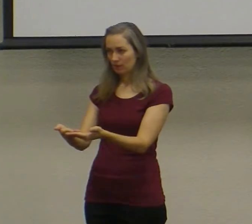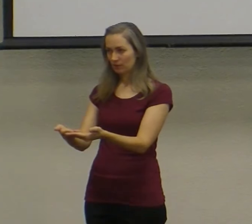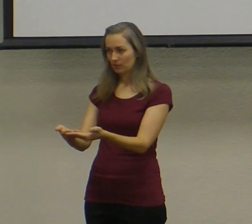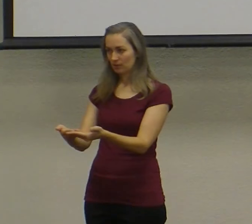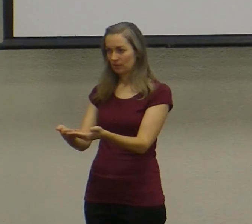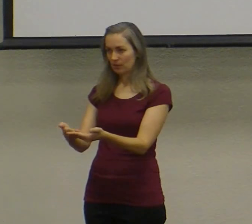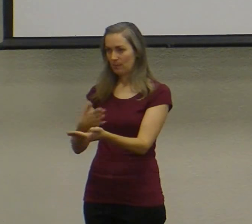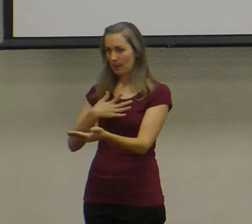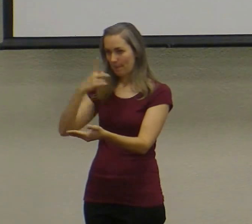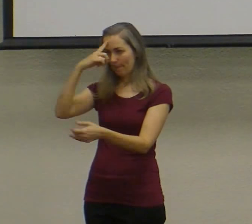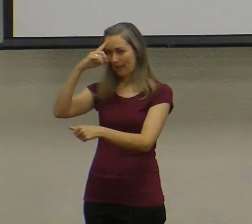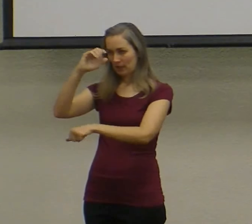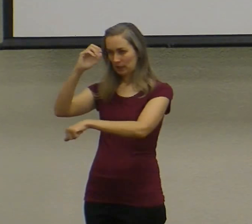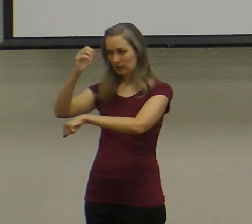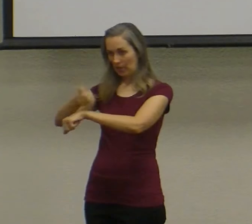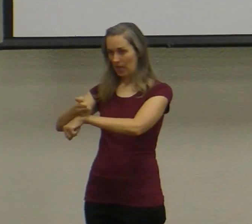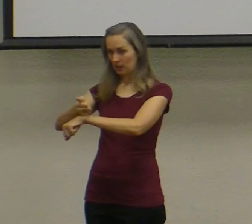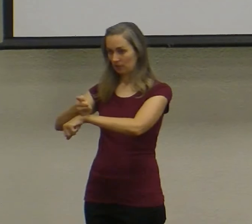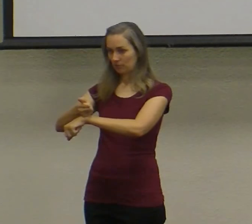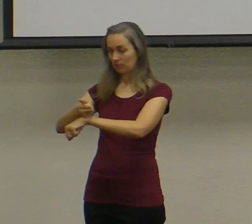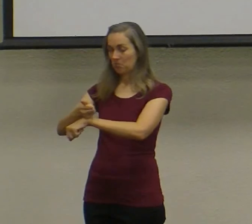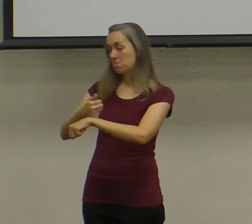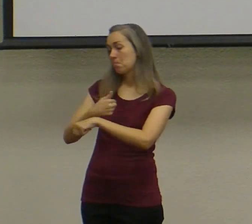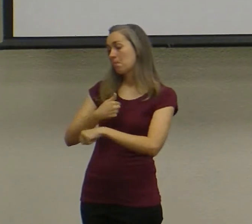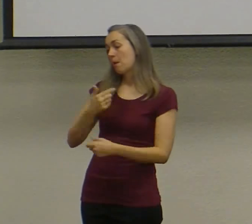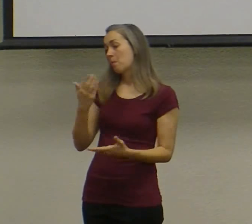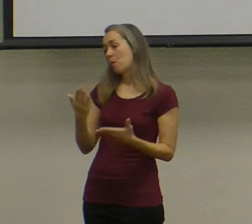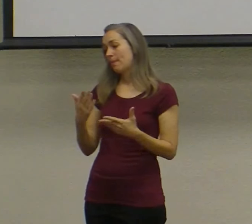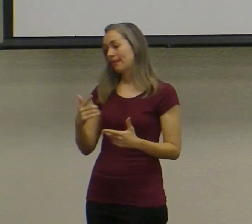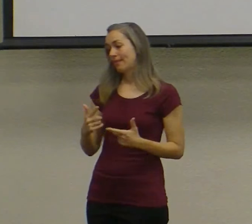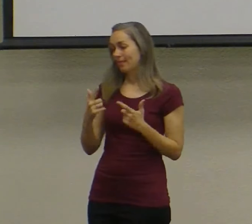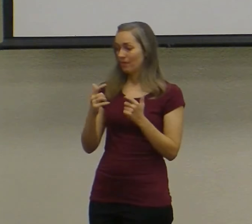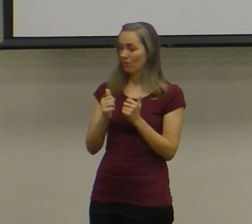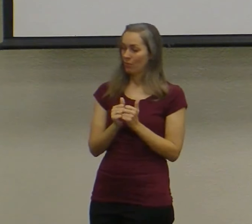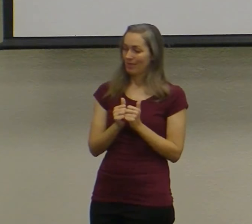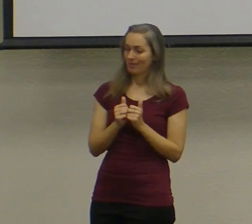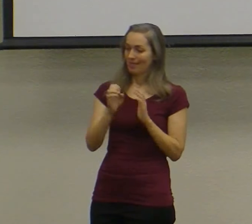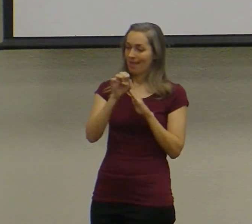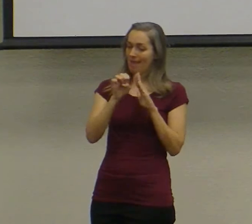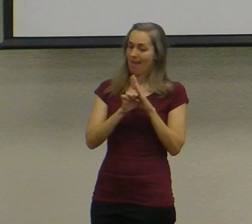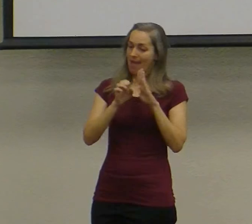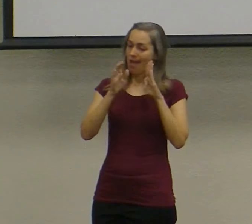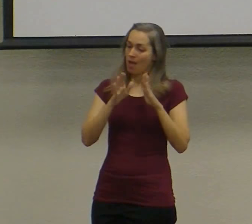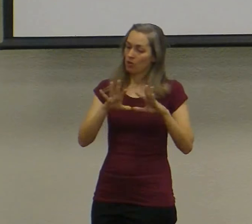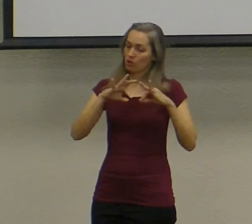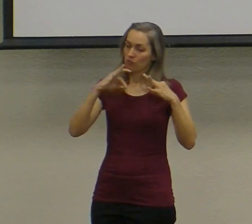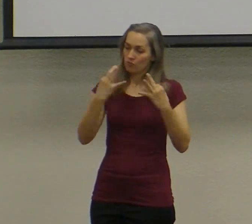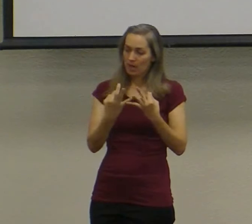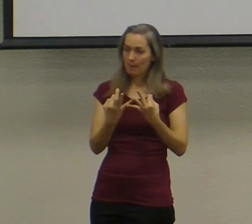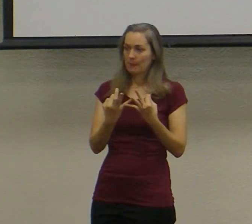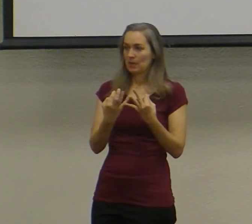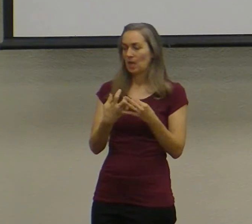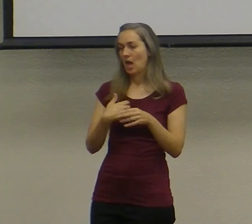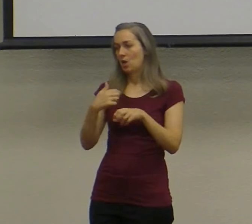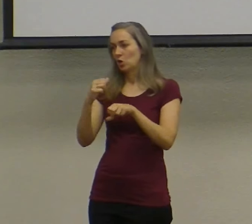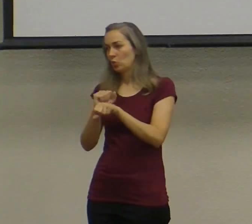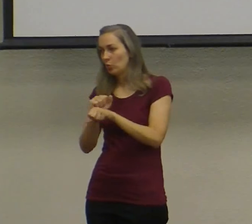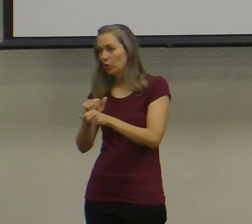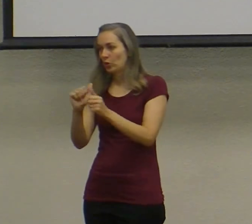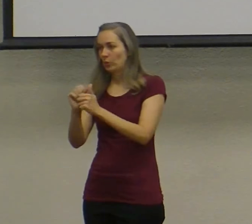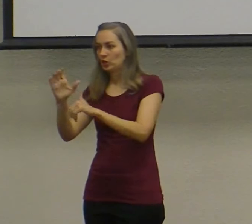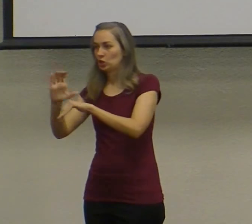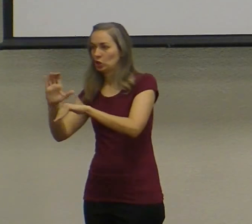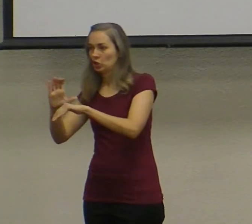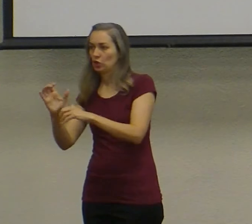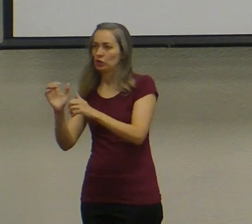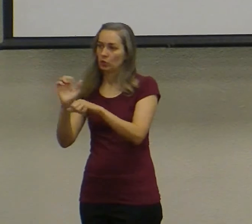my mindset was that I was probably going to be living with one of the two elders' families, and that I would be working with the church and working